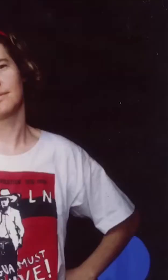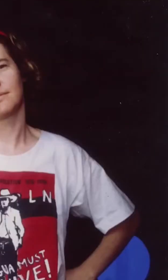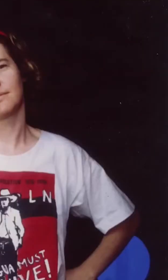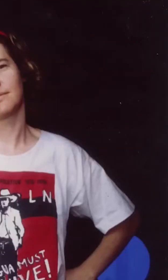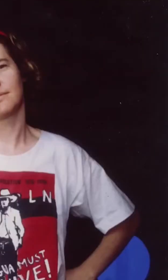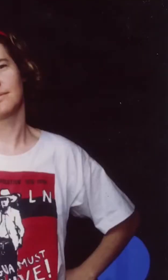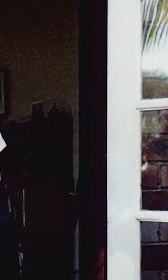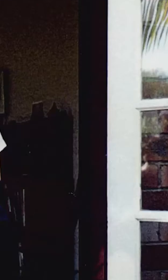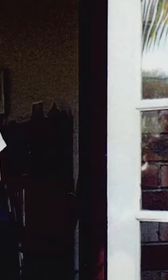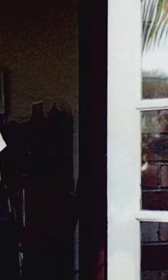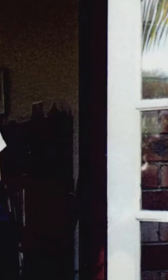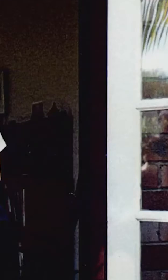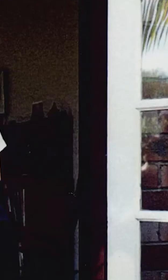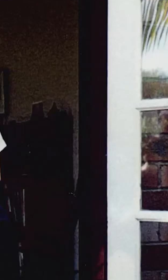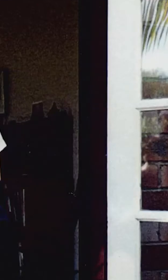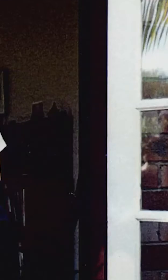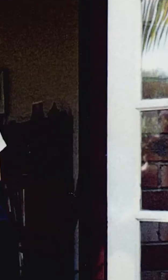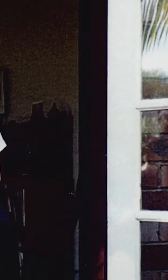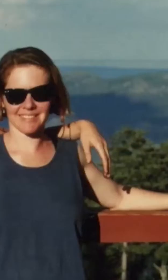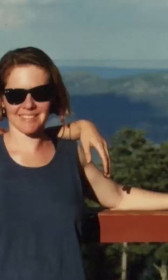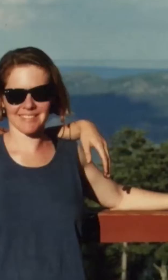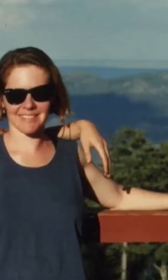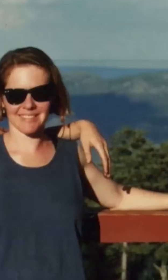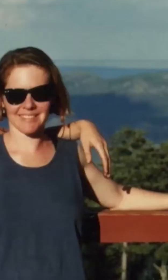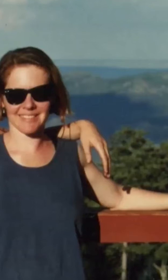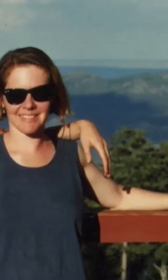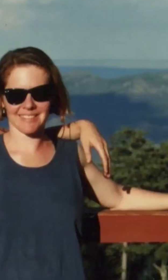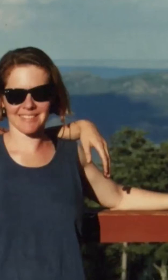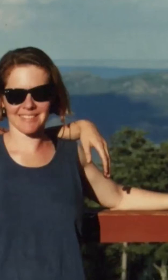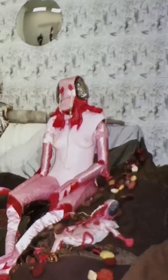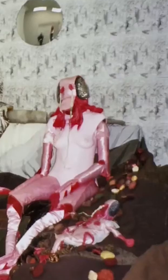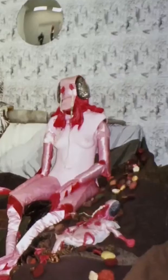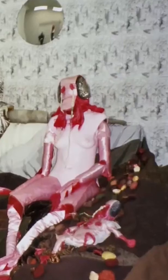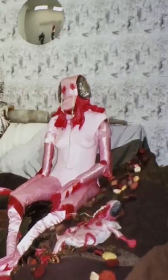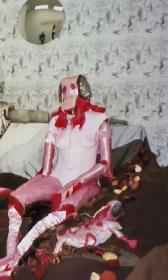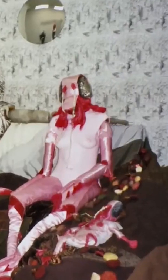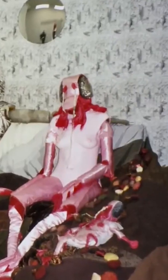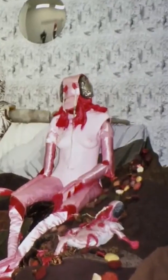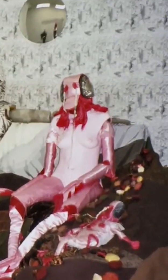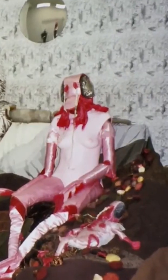and over time, this intimate community binds me to Australia.